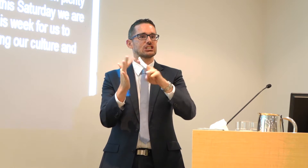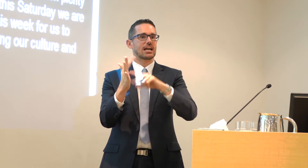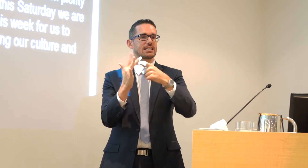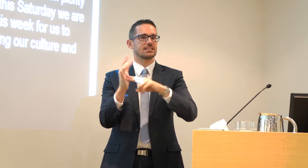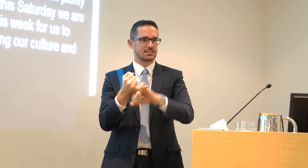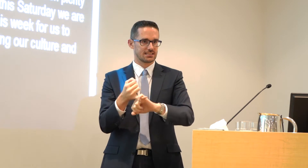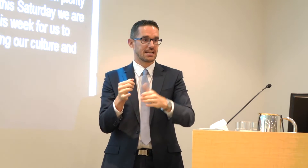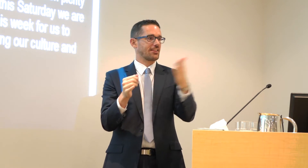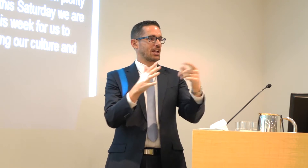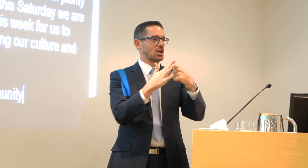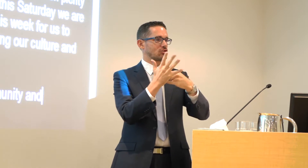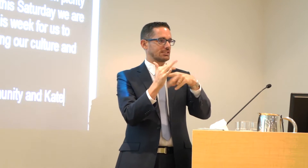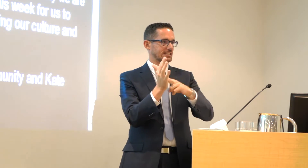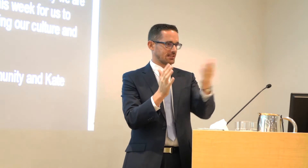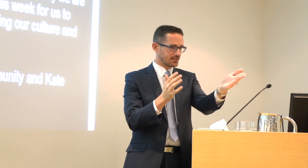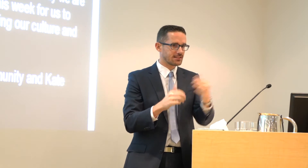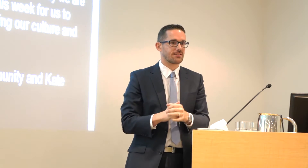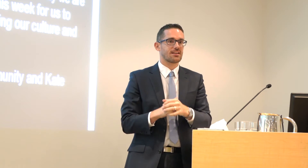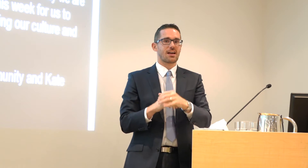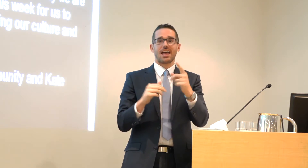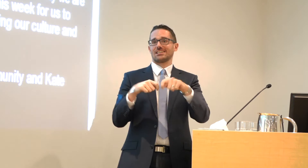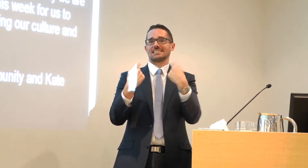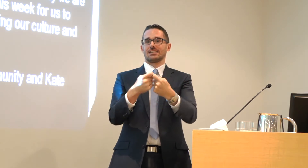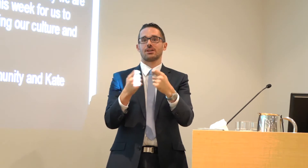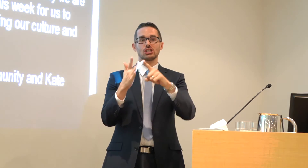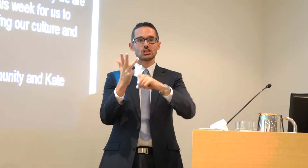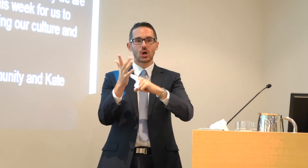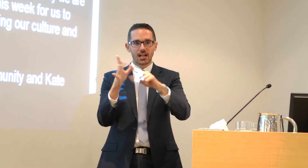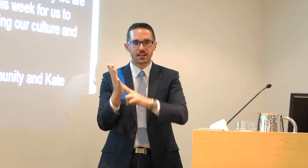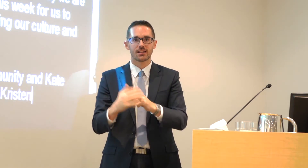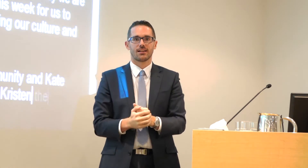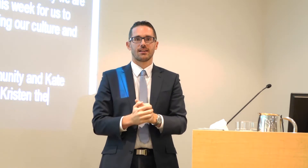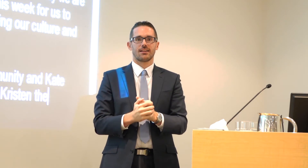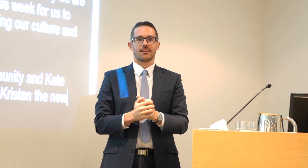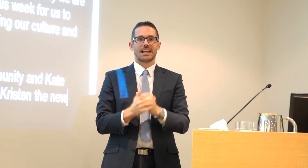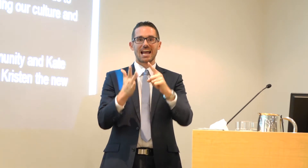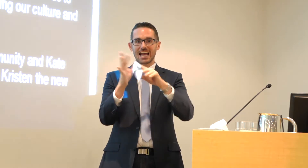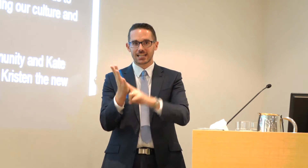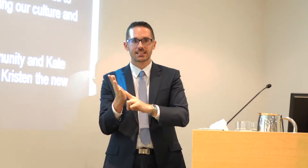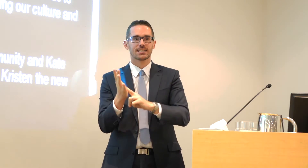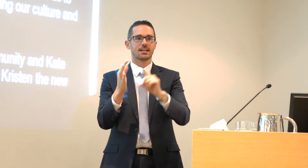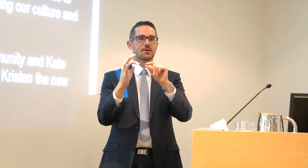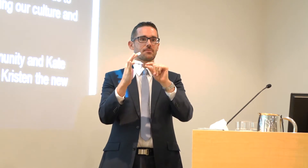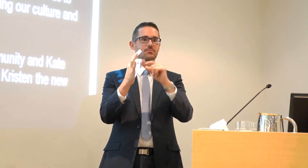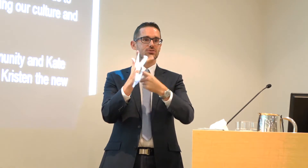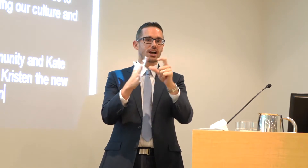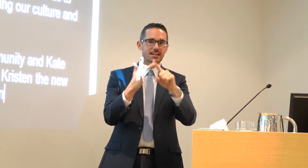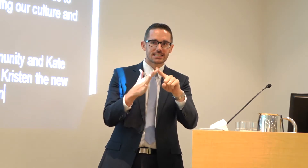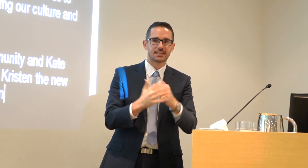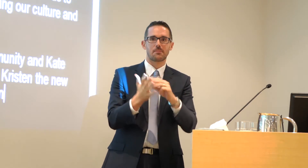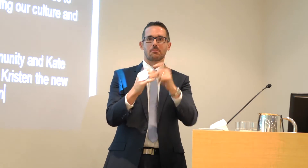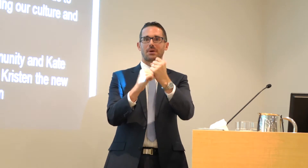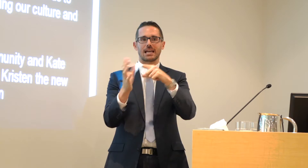Kate Jenkins in particular, the previous Commissioner, and Kristen, the new Commissioner, and the team at the Commission, Julian,